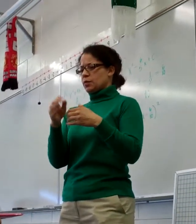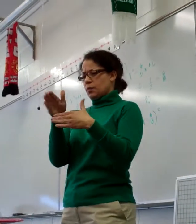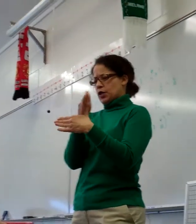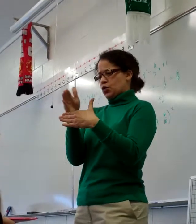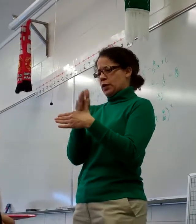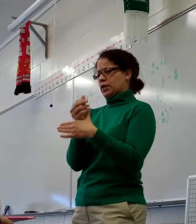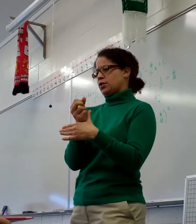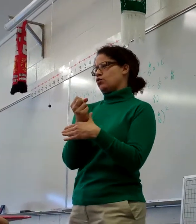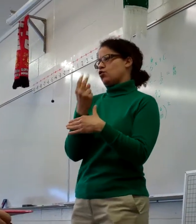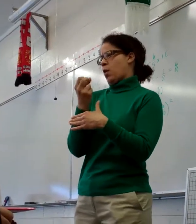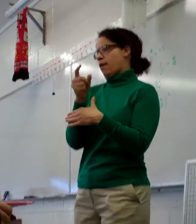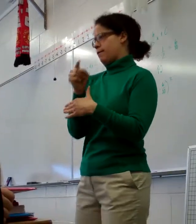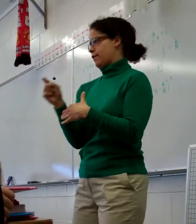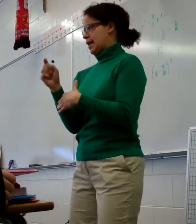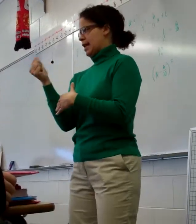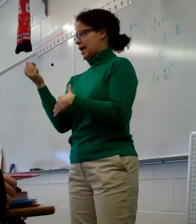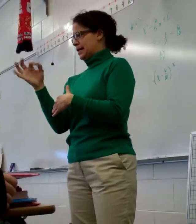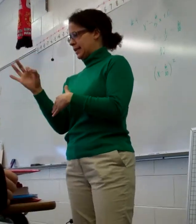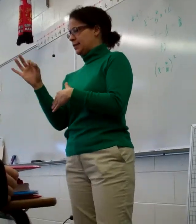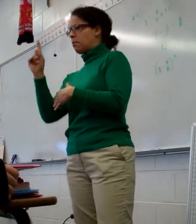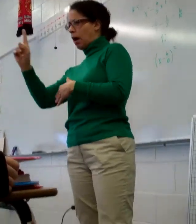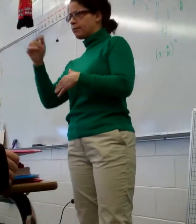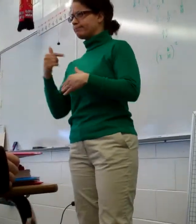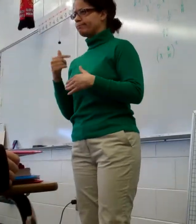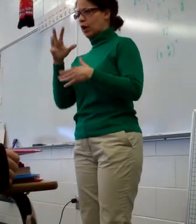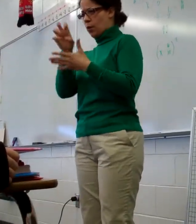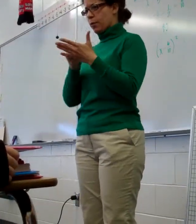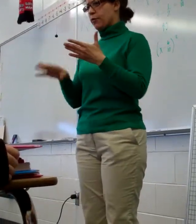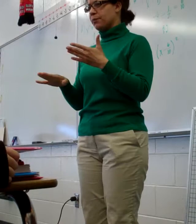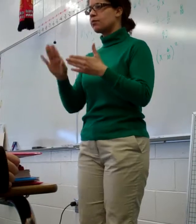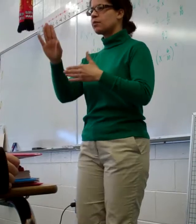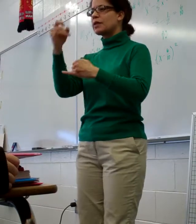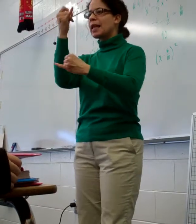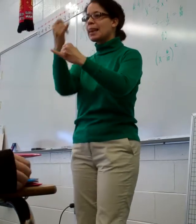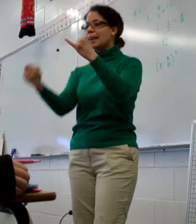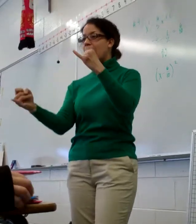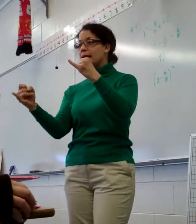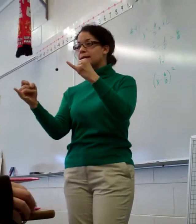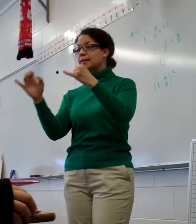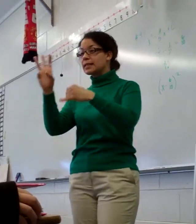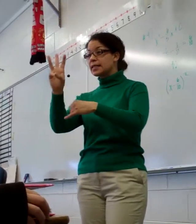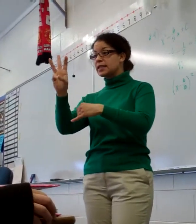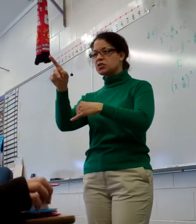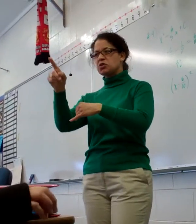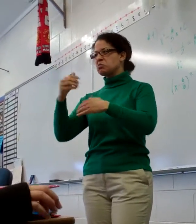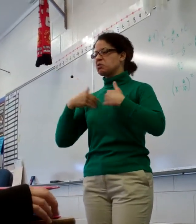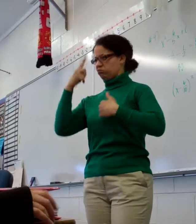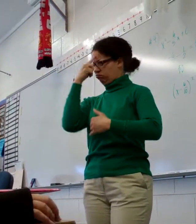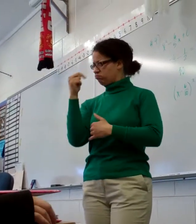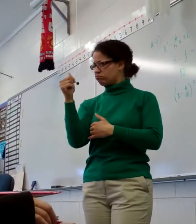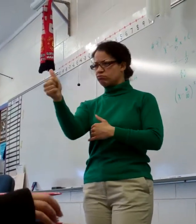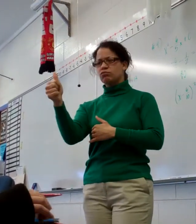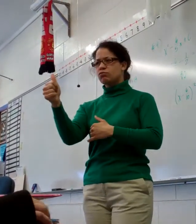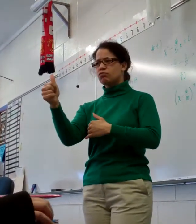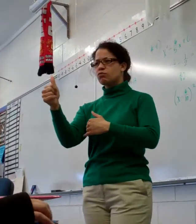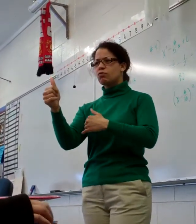on the last 6, you are allowed to use whatever method you want to solve those. So we know how to